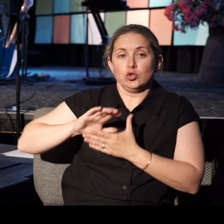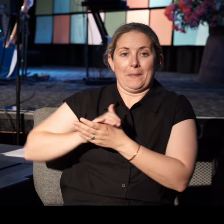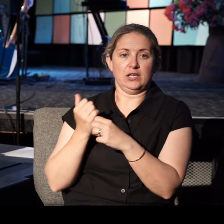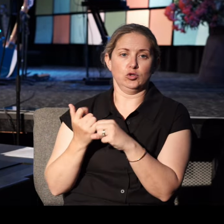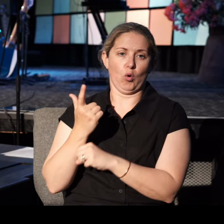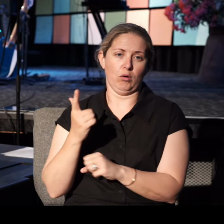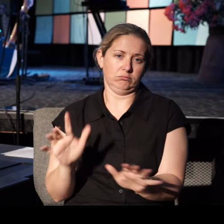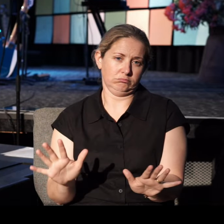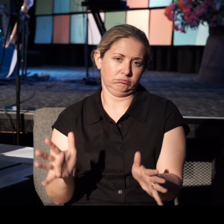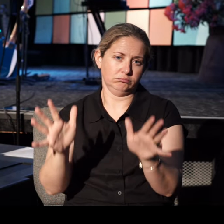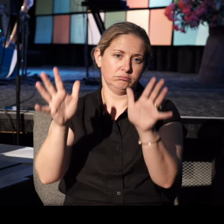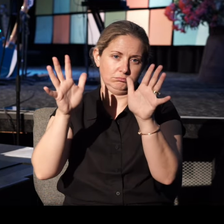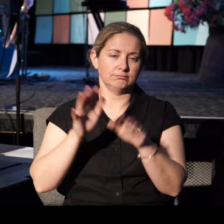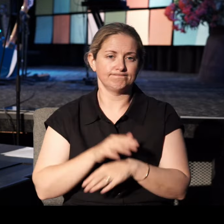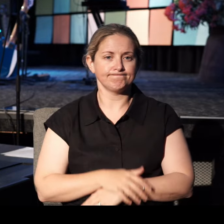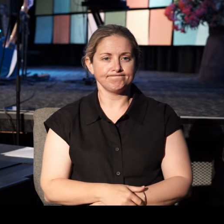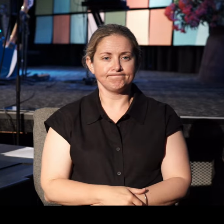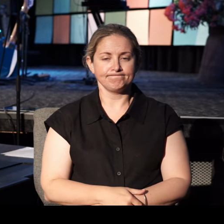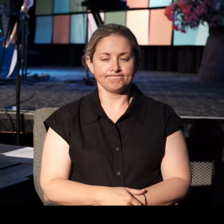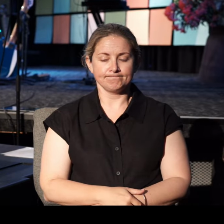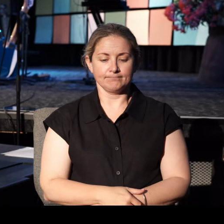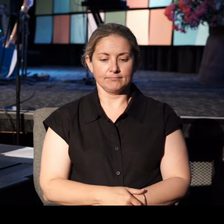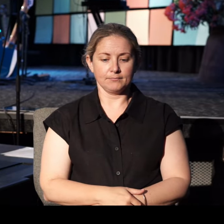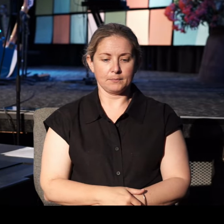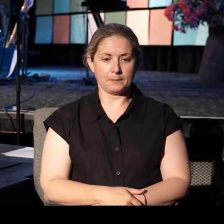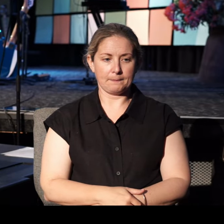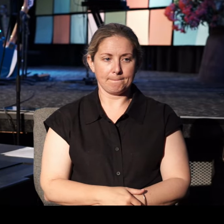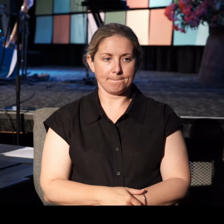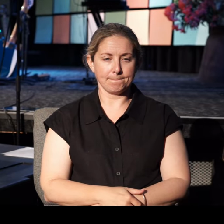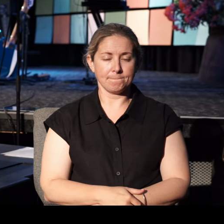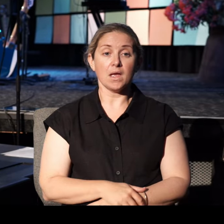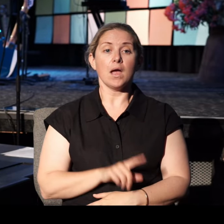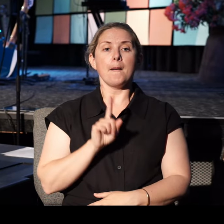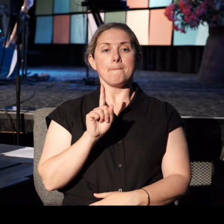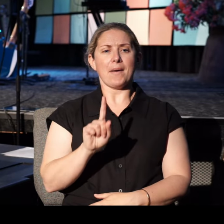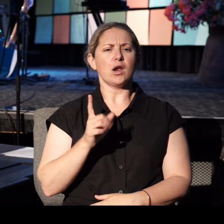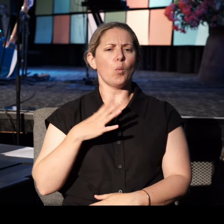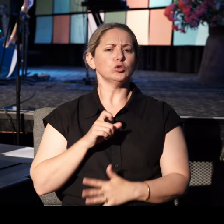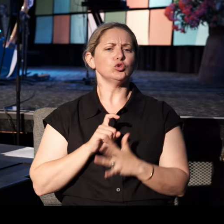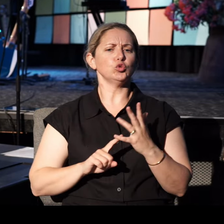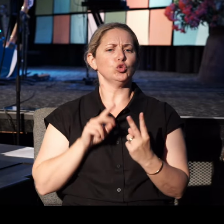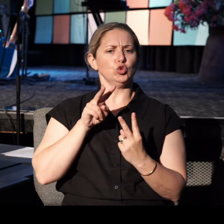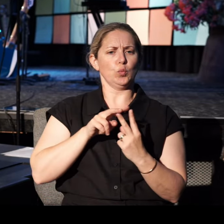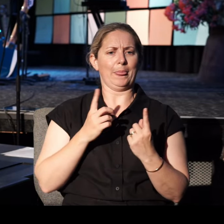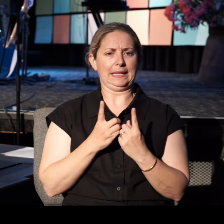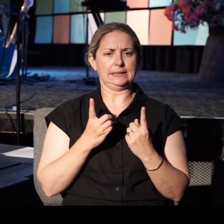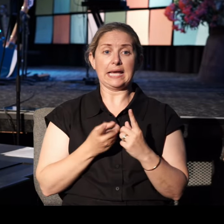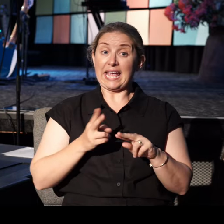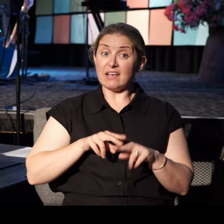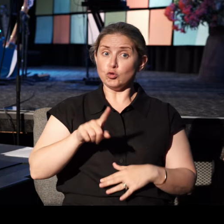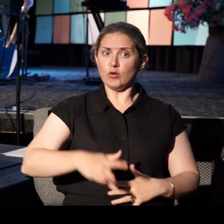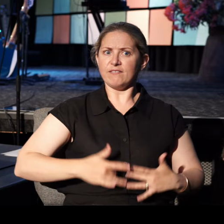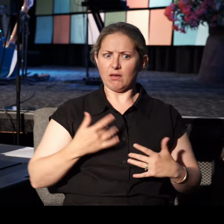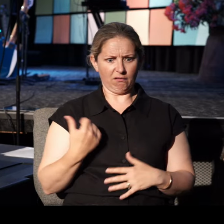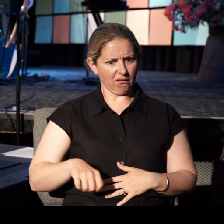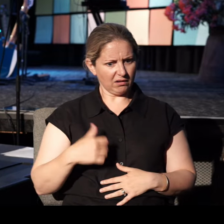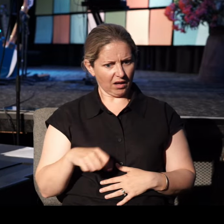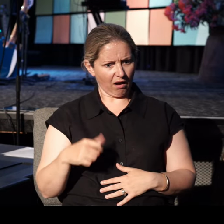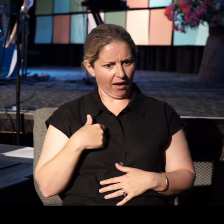But let me do two things. If you are sitting here and you sense those two emotions at